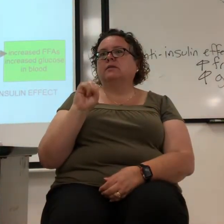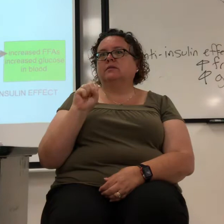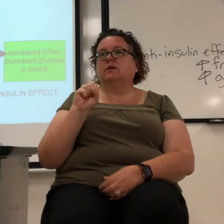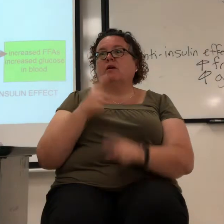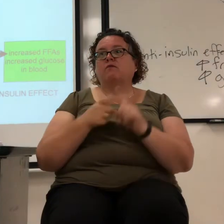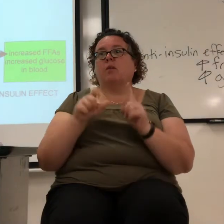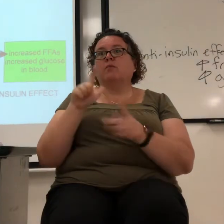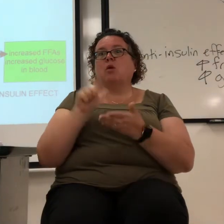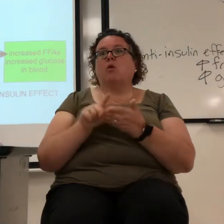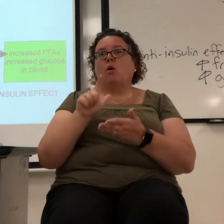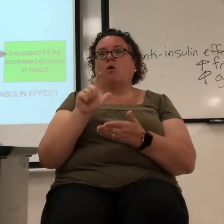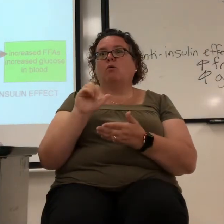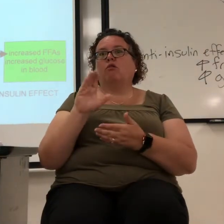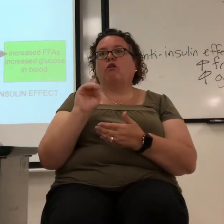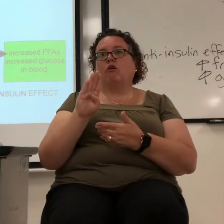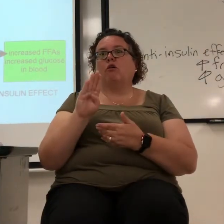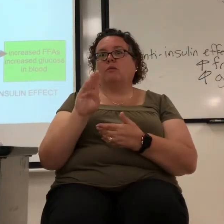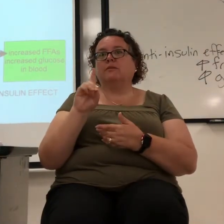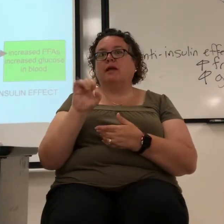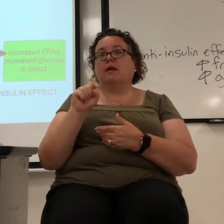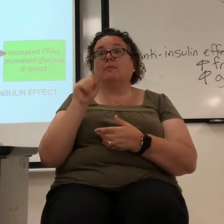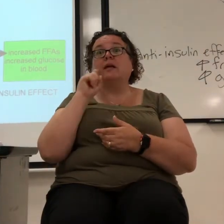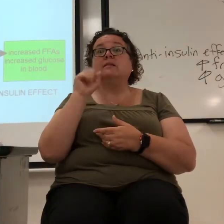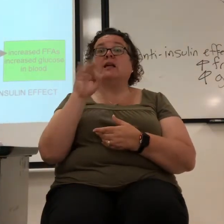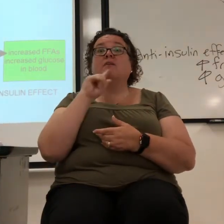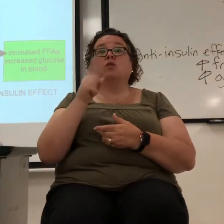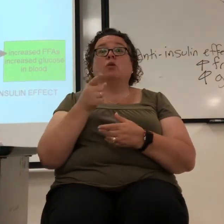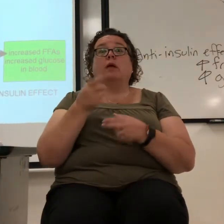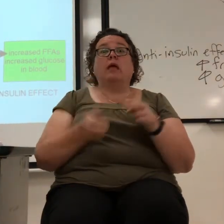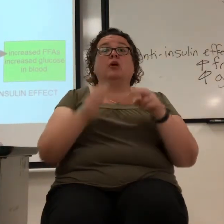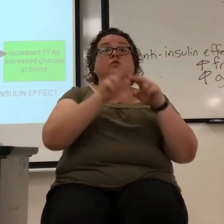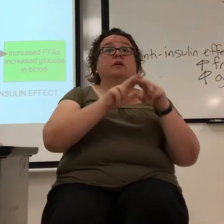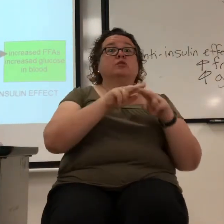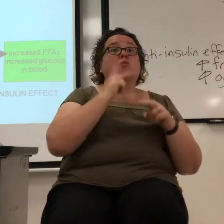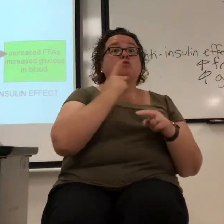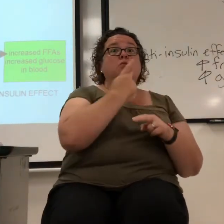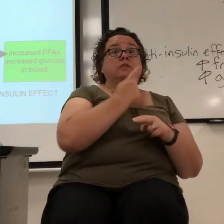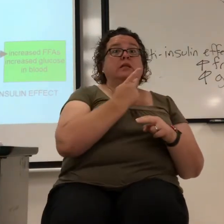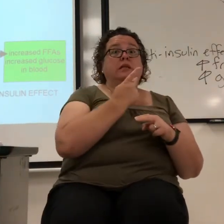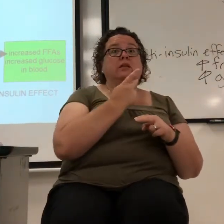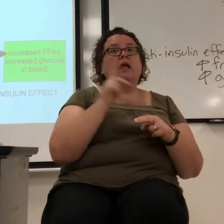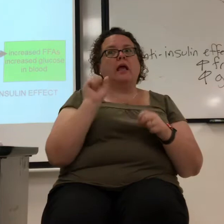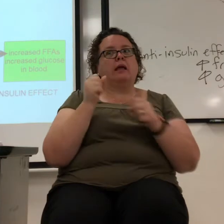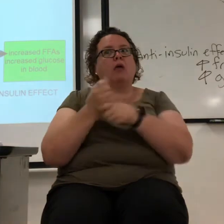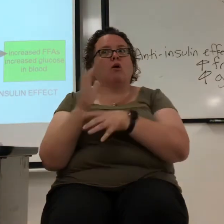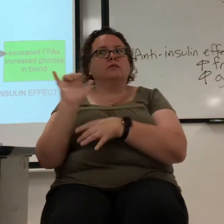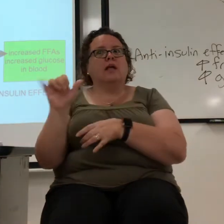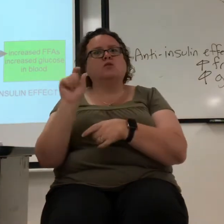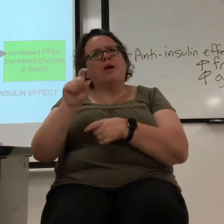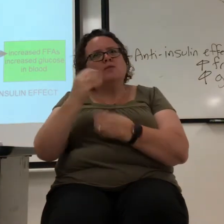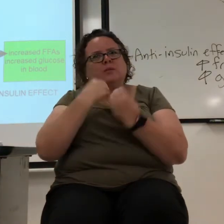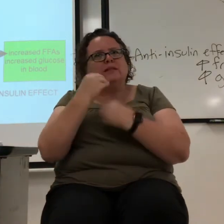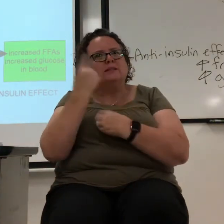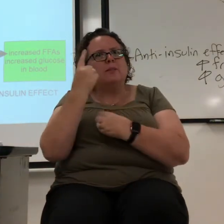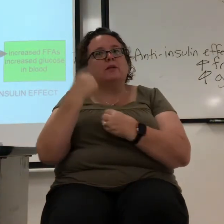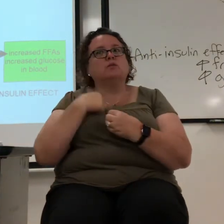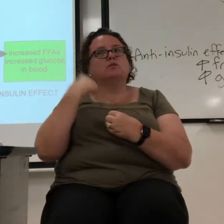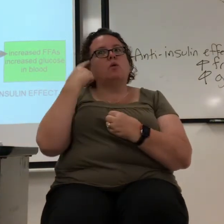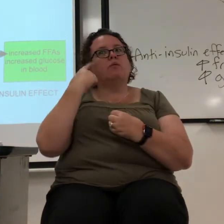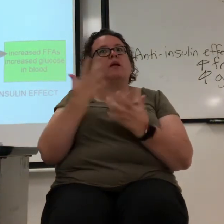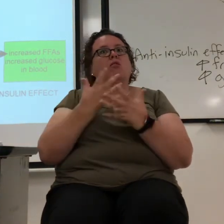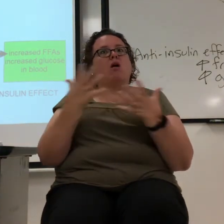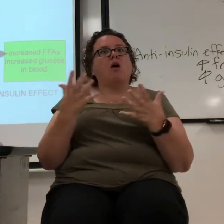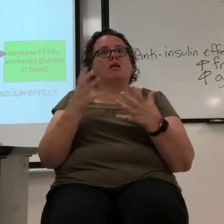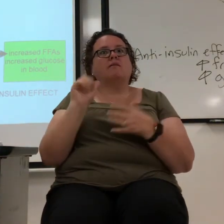diet. Yeah. Yeah, because if you increase your protein intake, it can lead to that. Right? Because you have to eat something, right? So I think a lot of the calories are coming